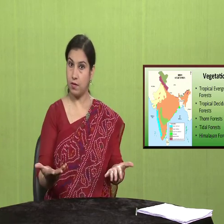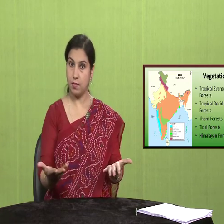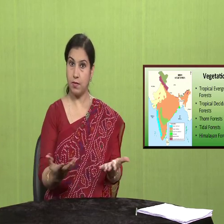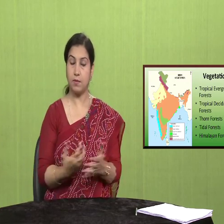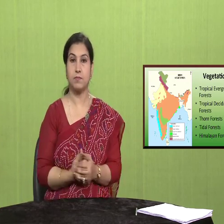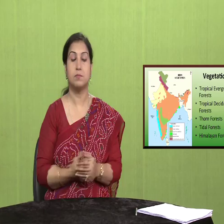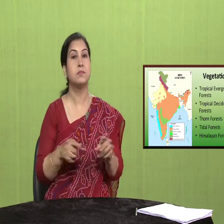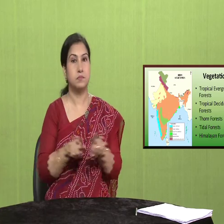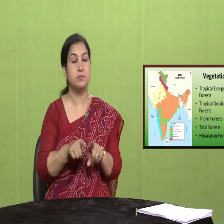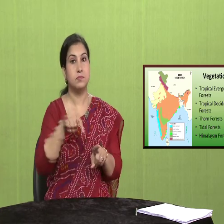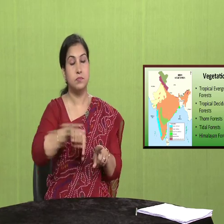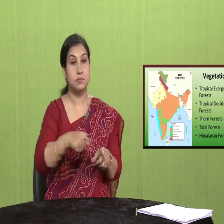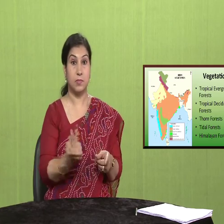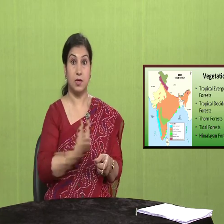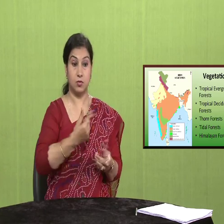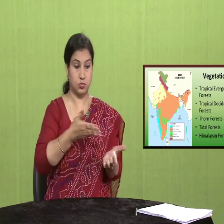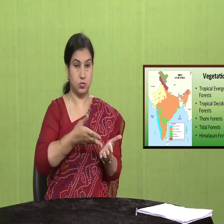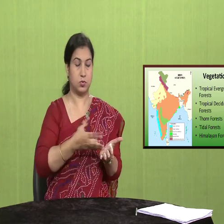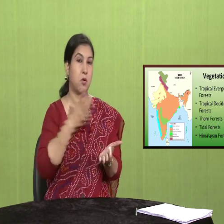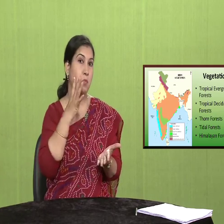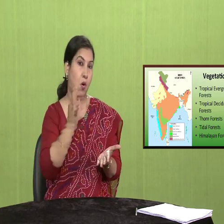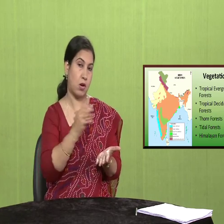and which is very essential for us.